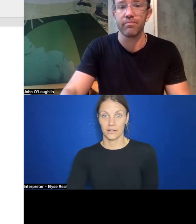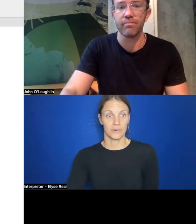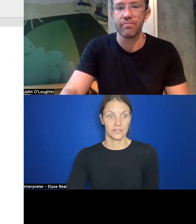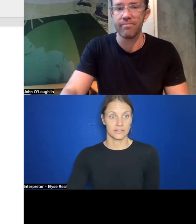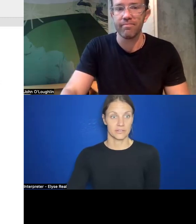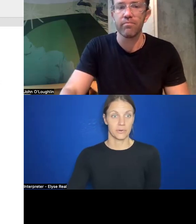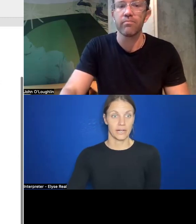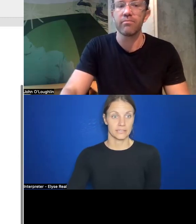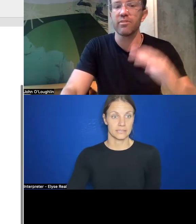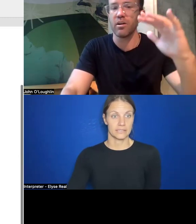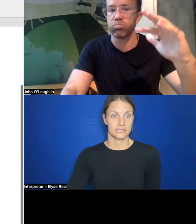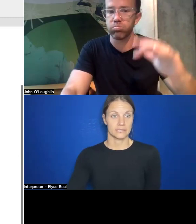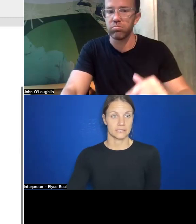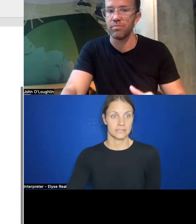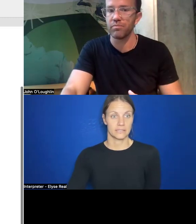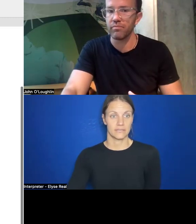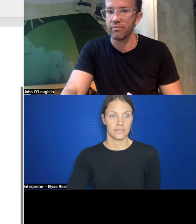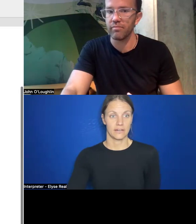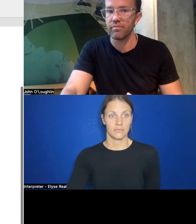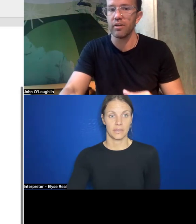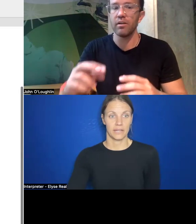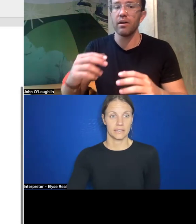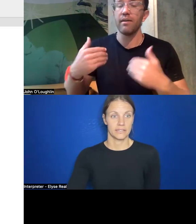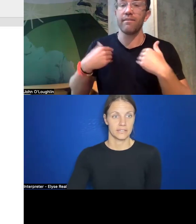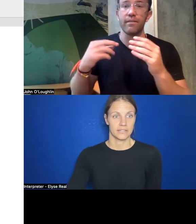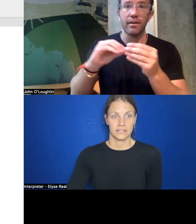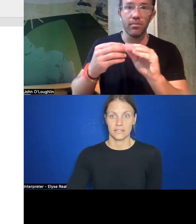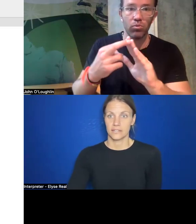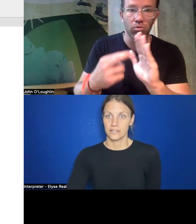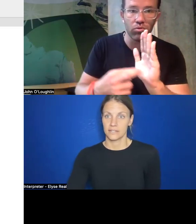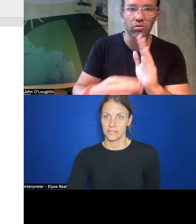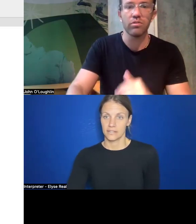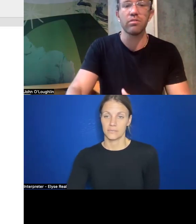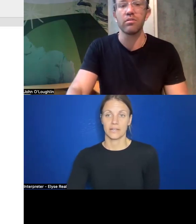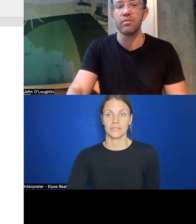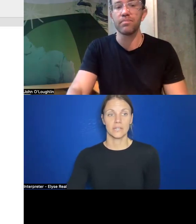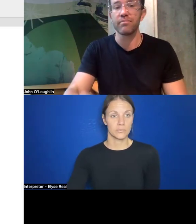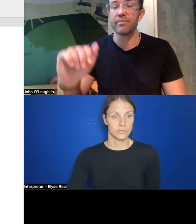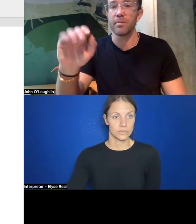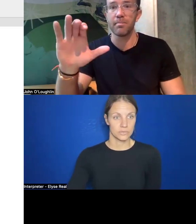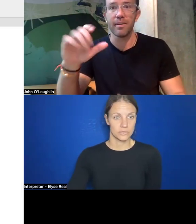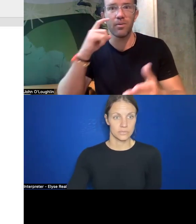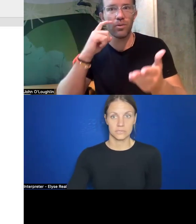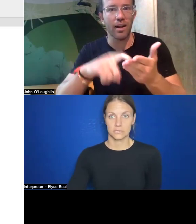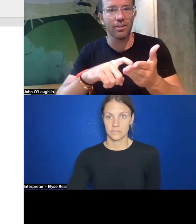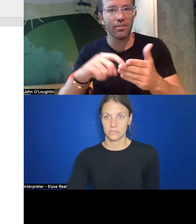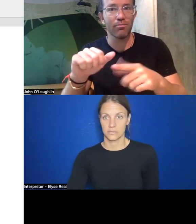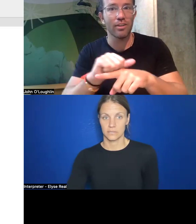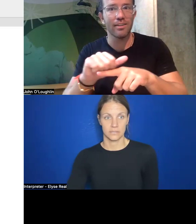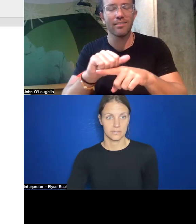47-second part where you start the practices of the alphabet. Then we have the number